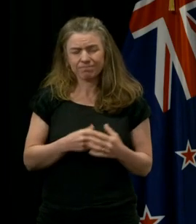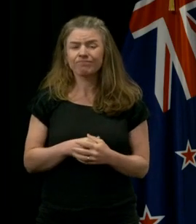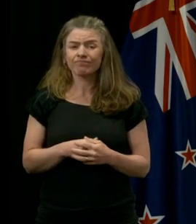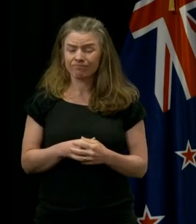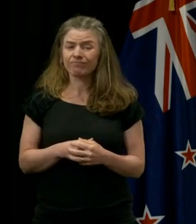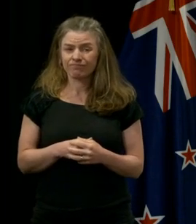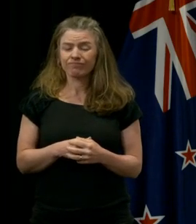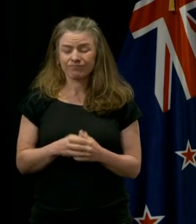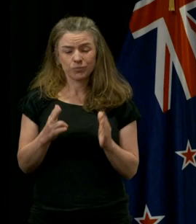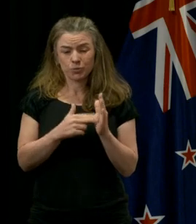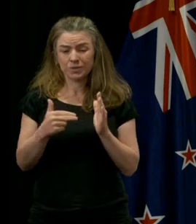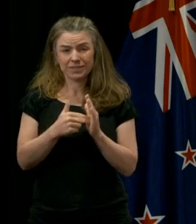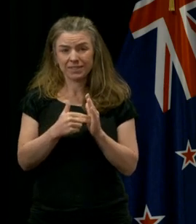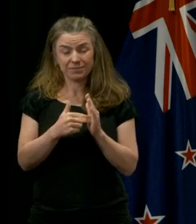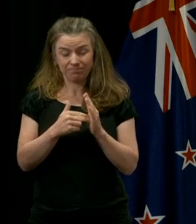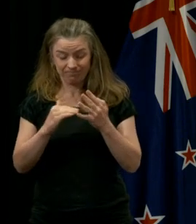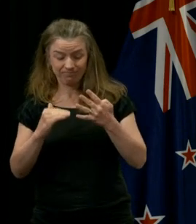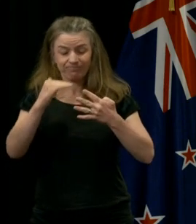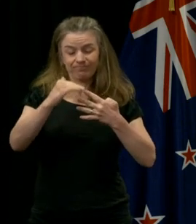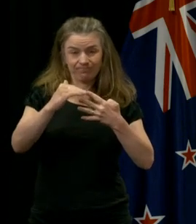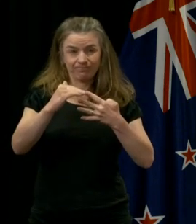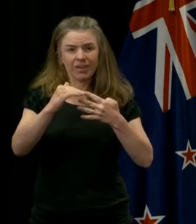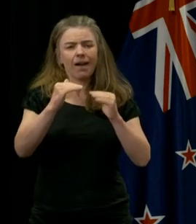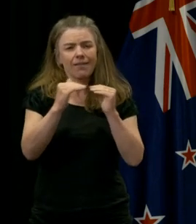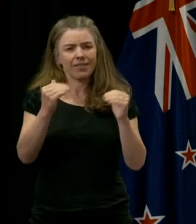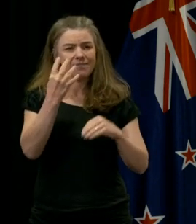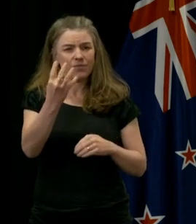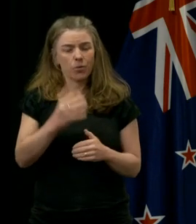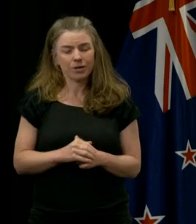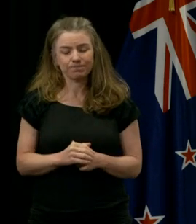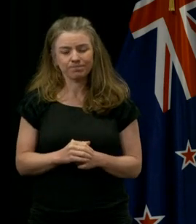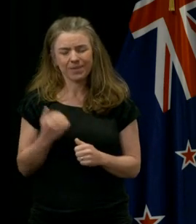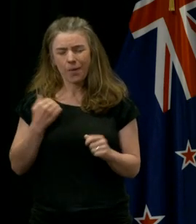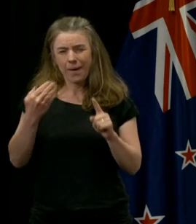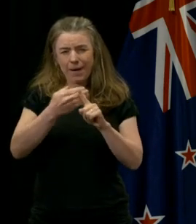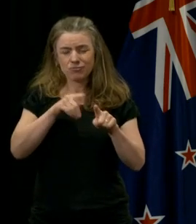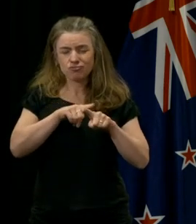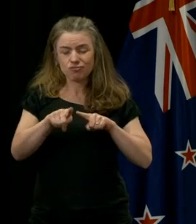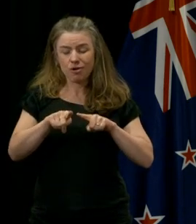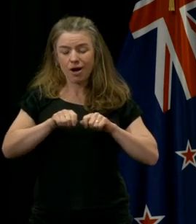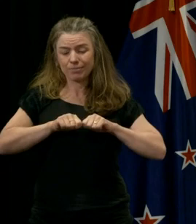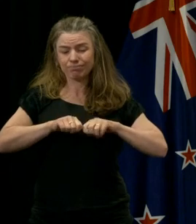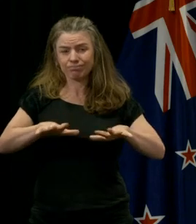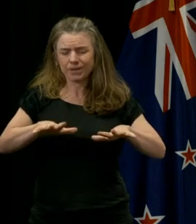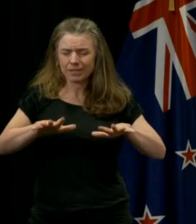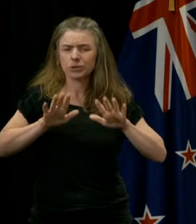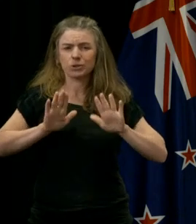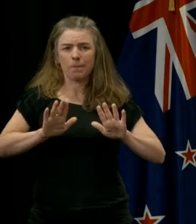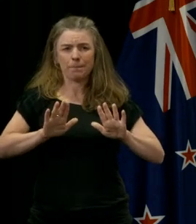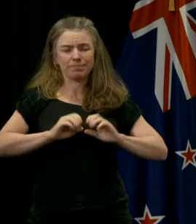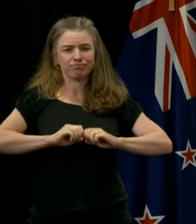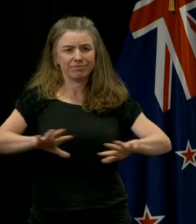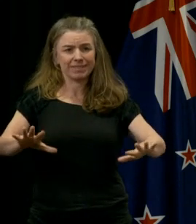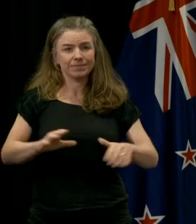unprecedented position of being in alert level 4 and as we seek to stop the spread of COVID-19 in New Zealand.